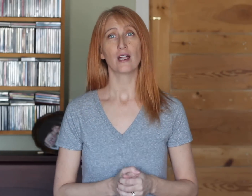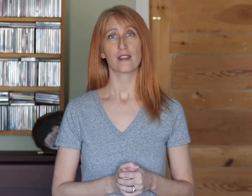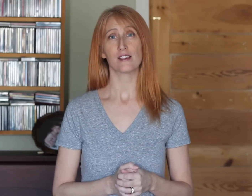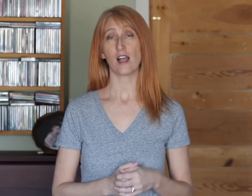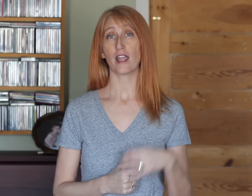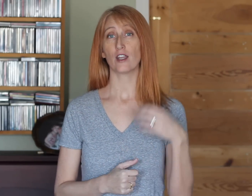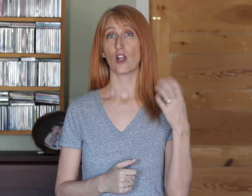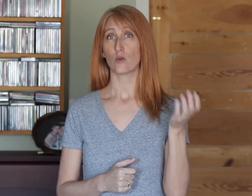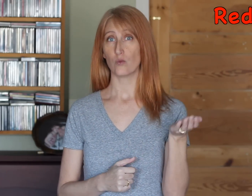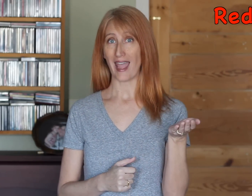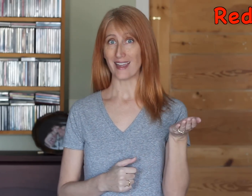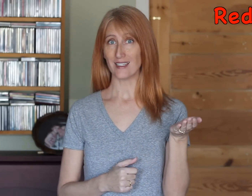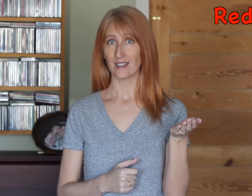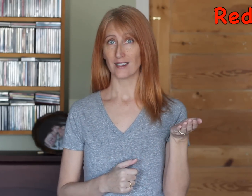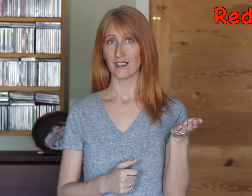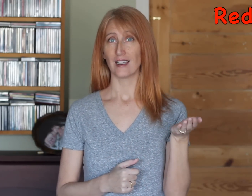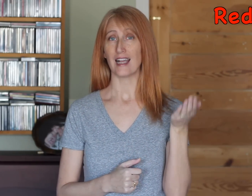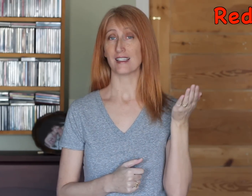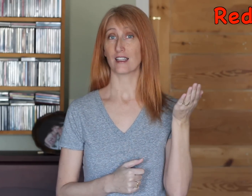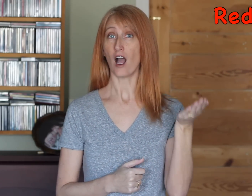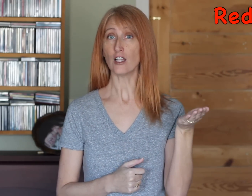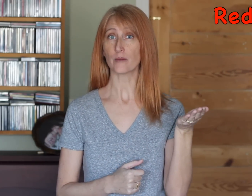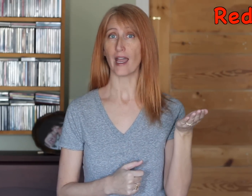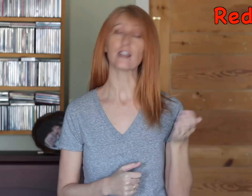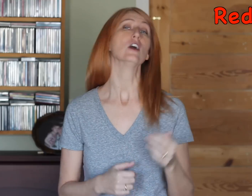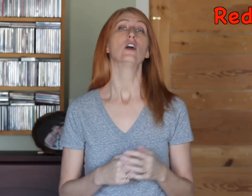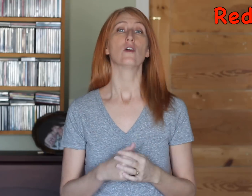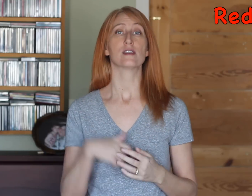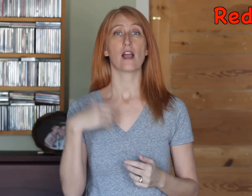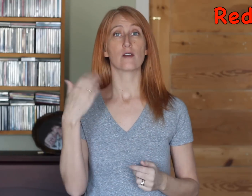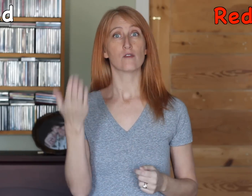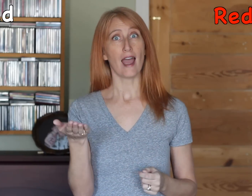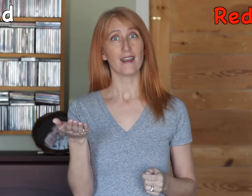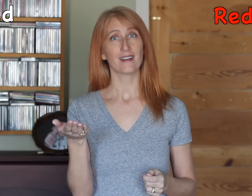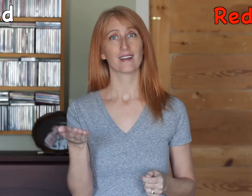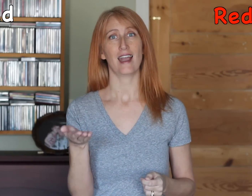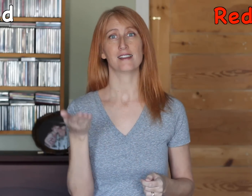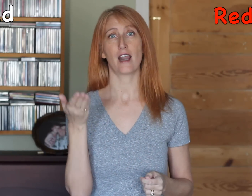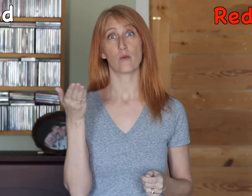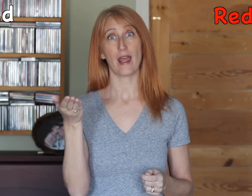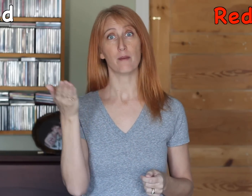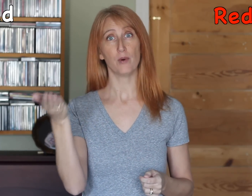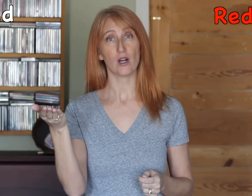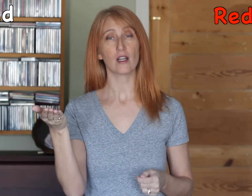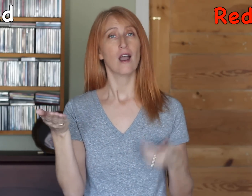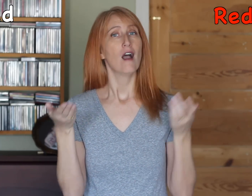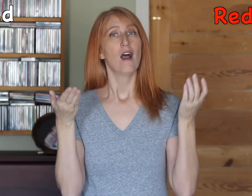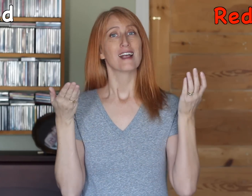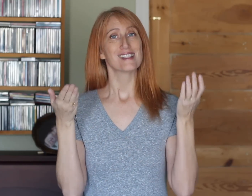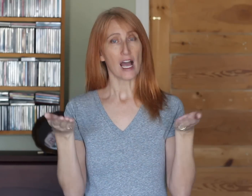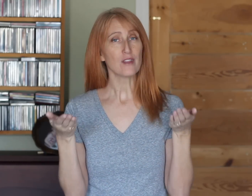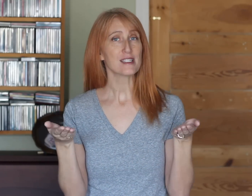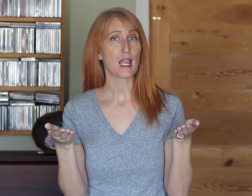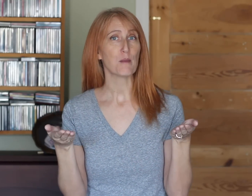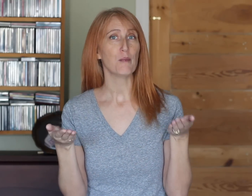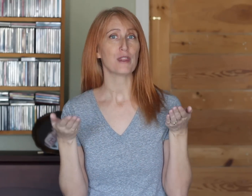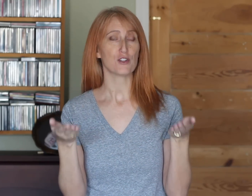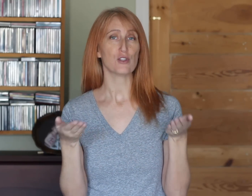the sign red, as in the color red, or the sign read, as in I read a book, sound the same, but they're two